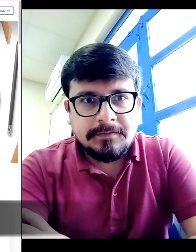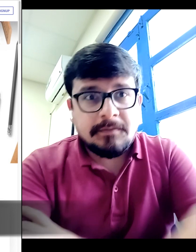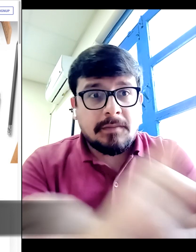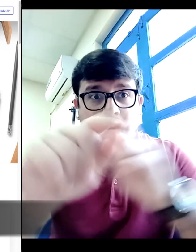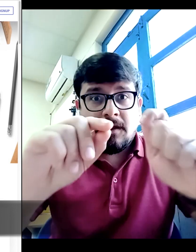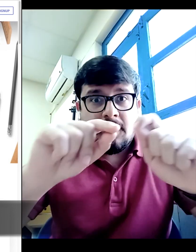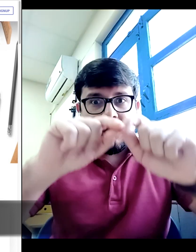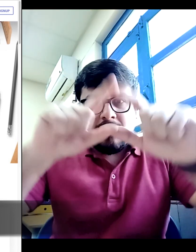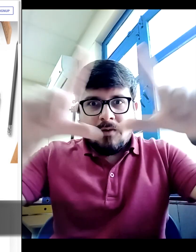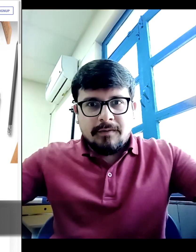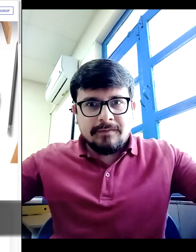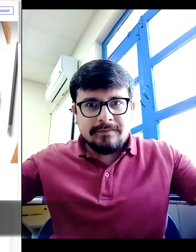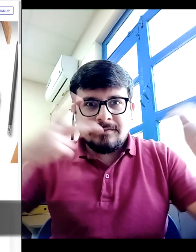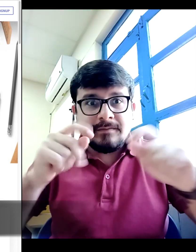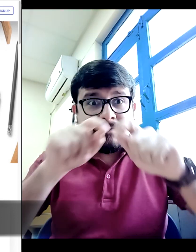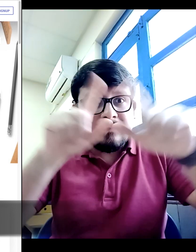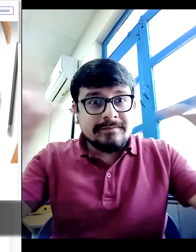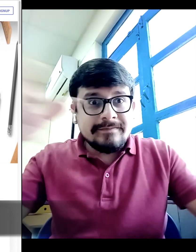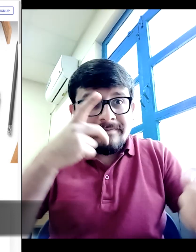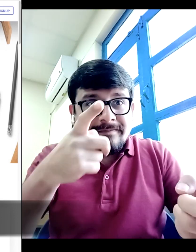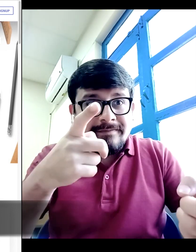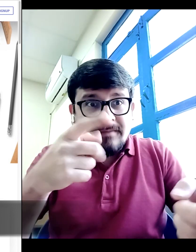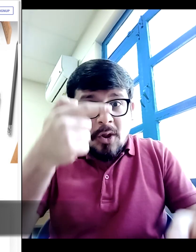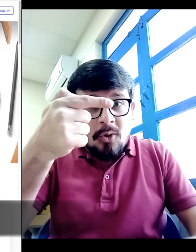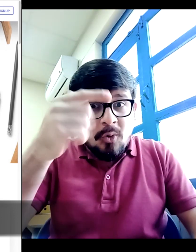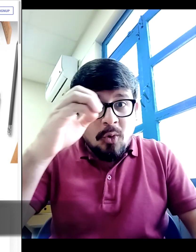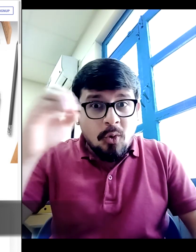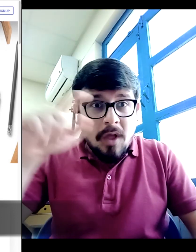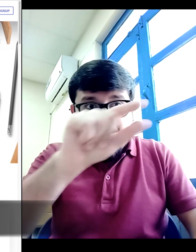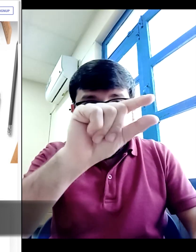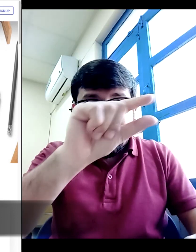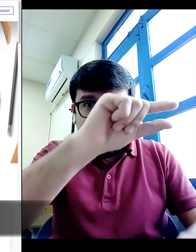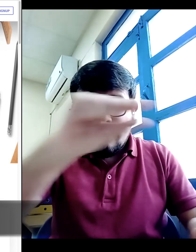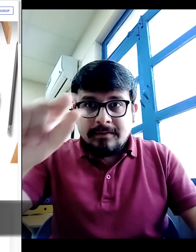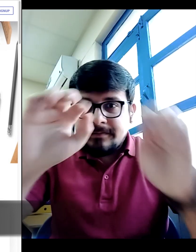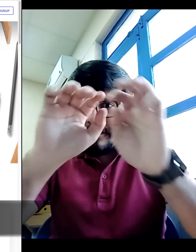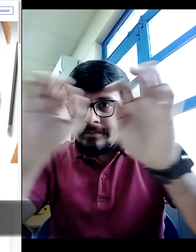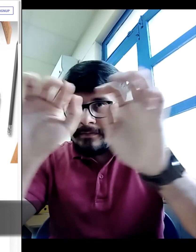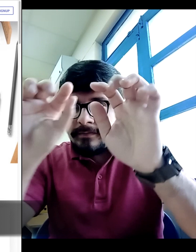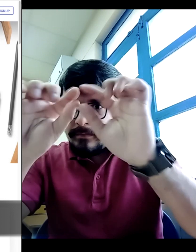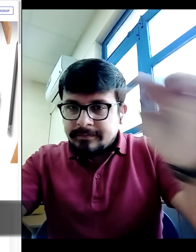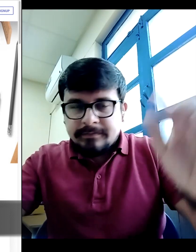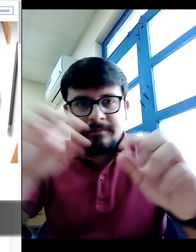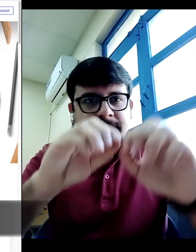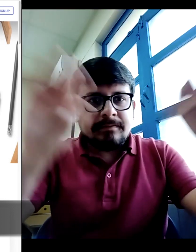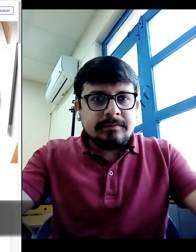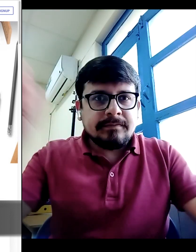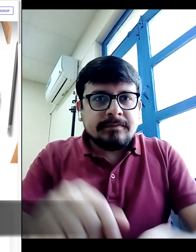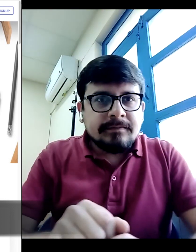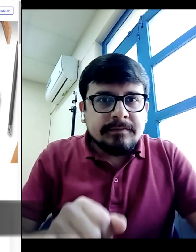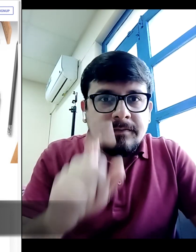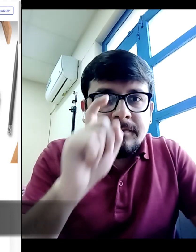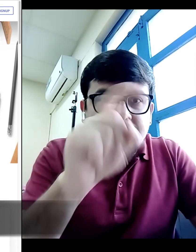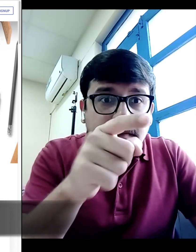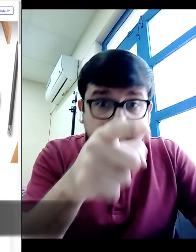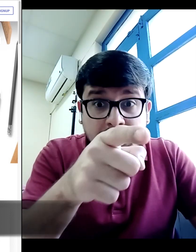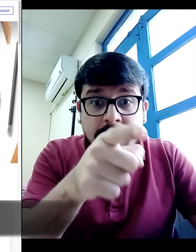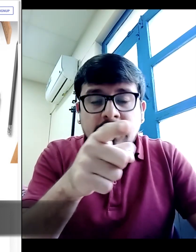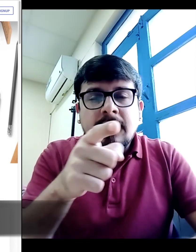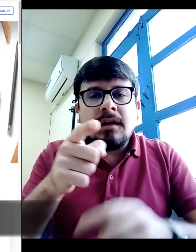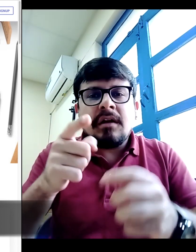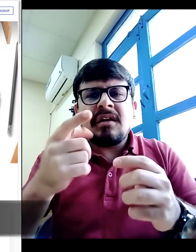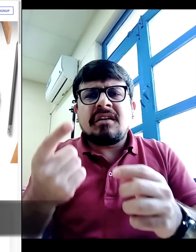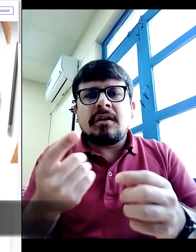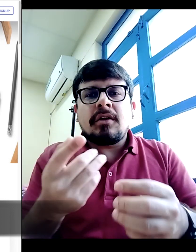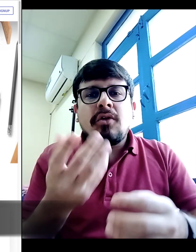Using this tool, you can create logos online. You do not have to copy